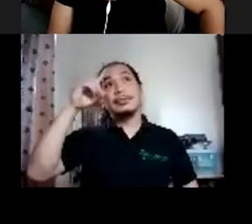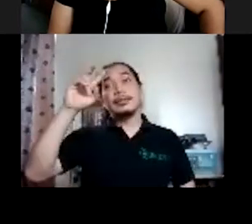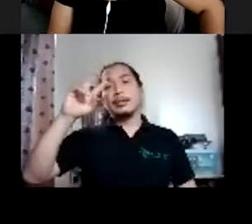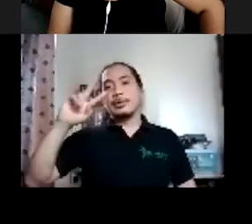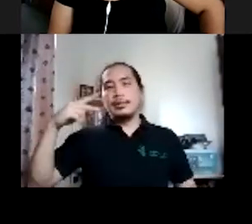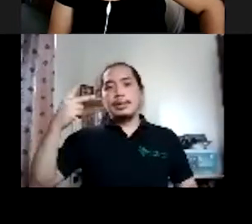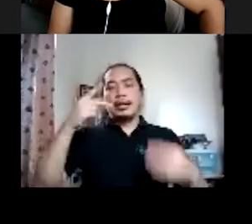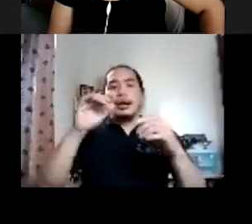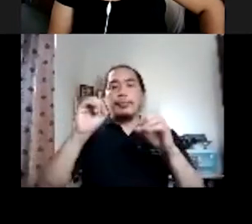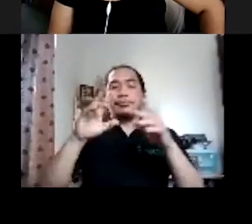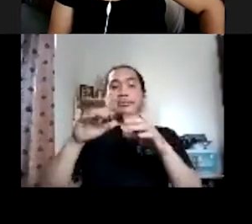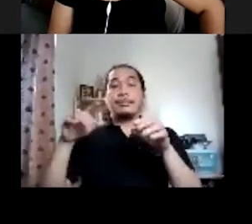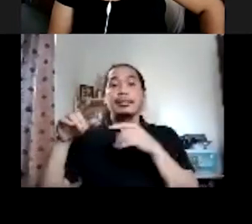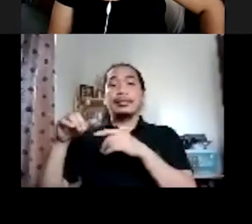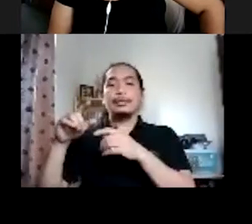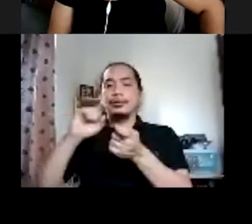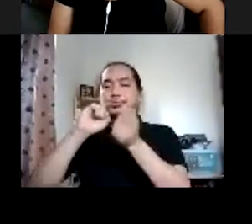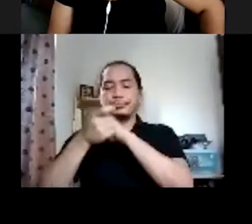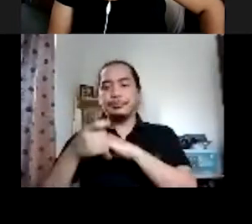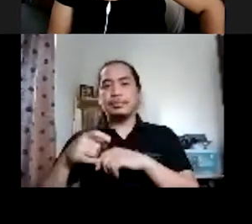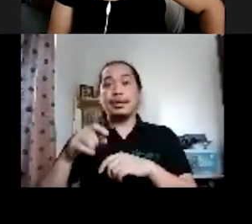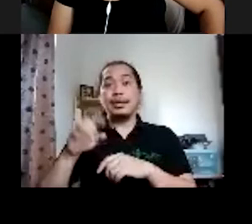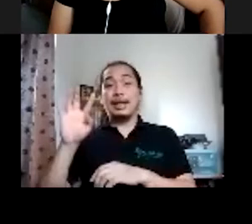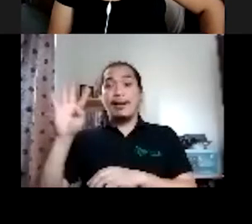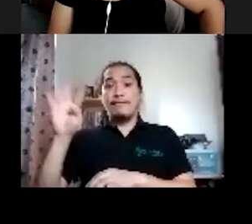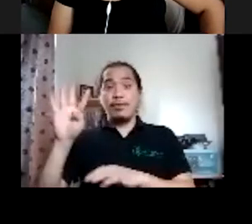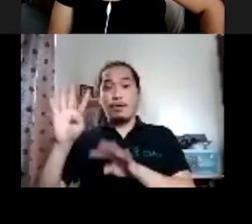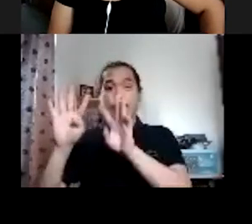Kyla's still confused. Okay, so Kyla,